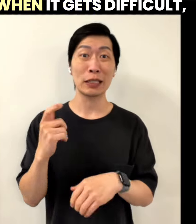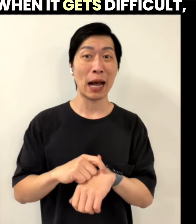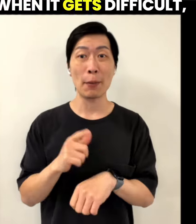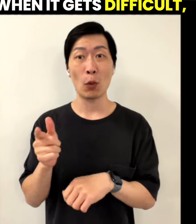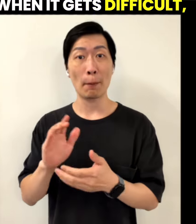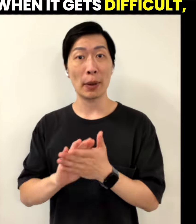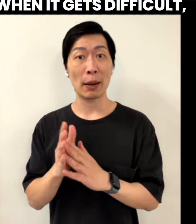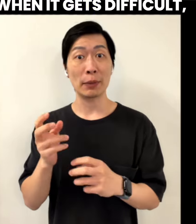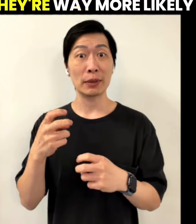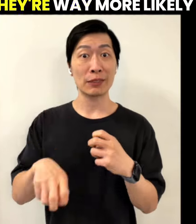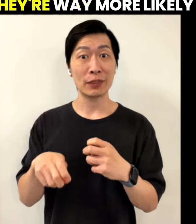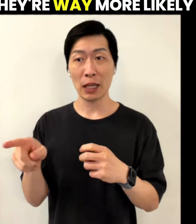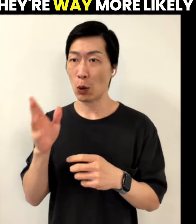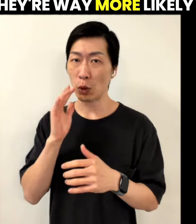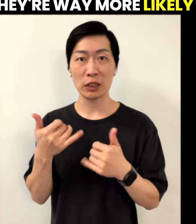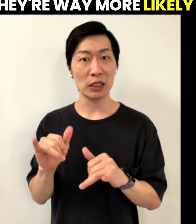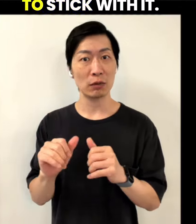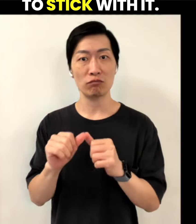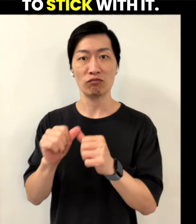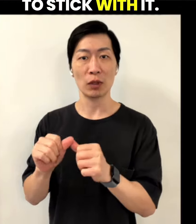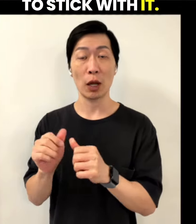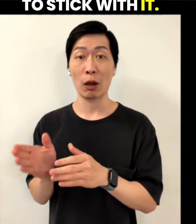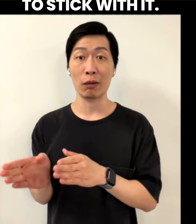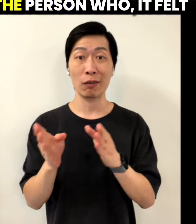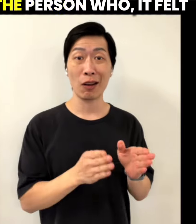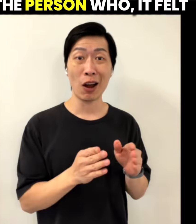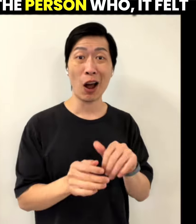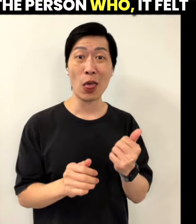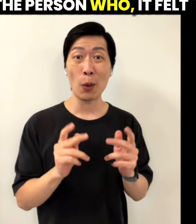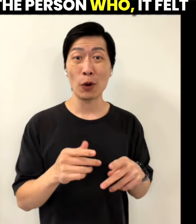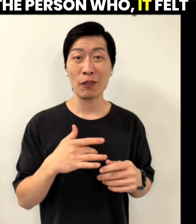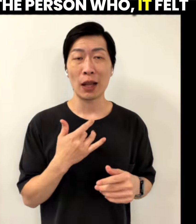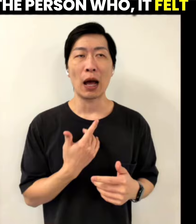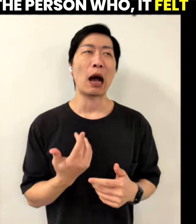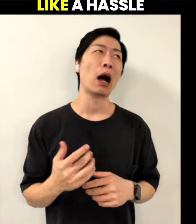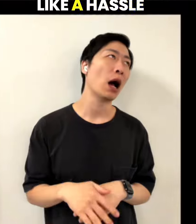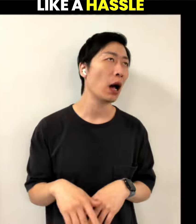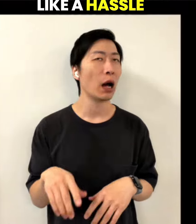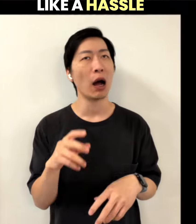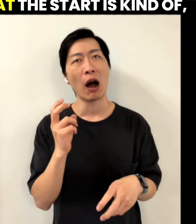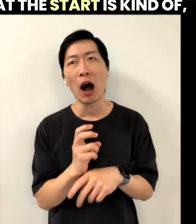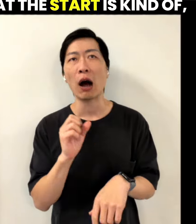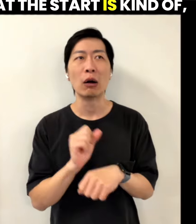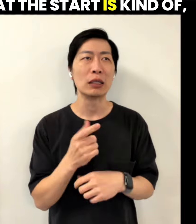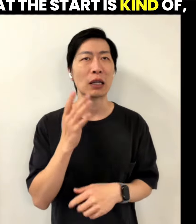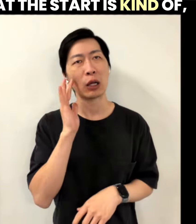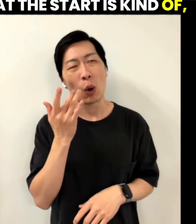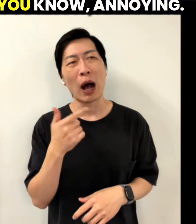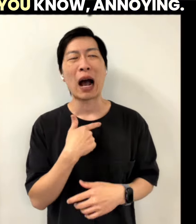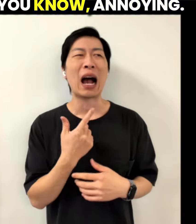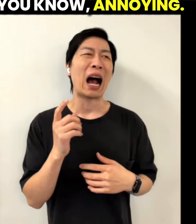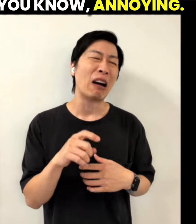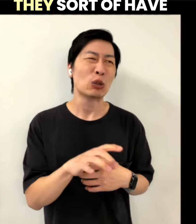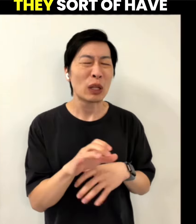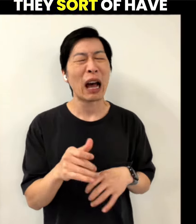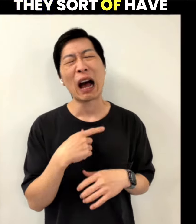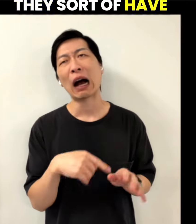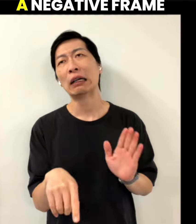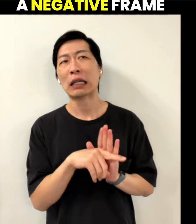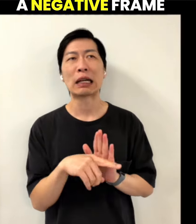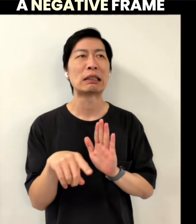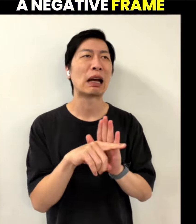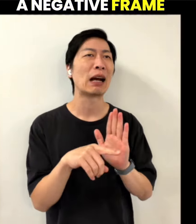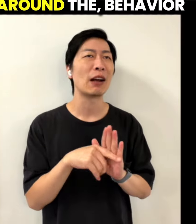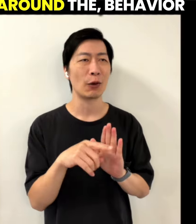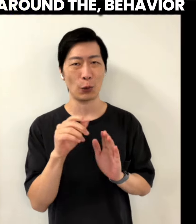time. When it gets difficult, they're way more likely to stick with it. The person who it felt like a hassle at the start was kind of, annoying. They sort of